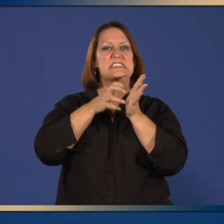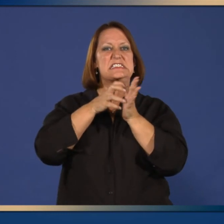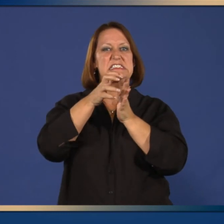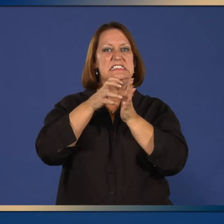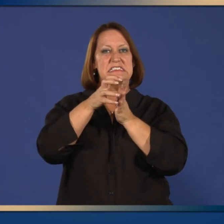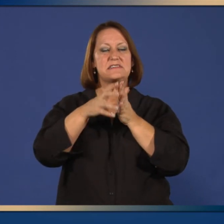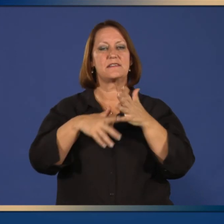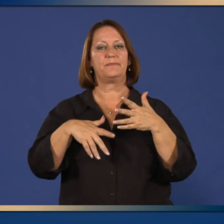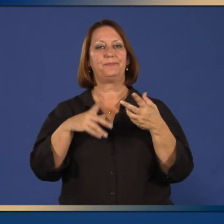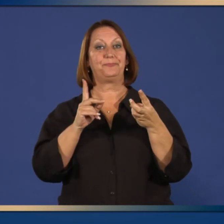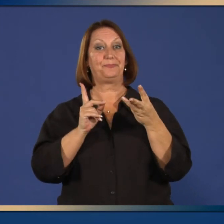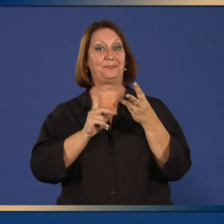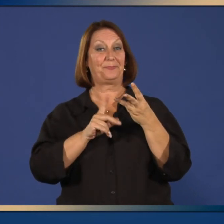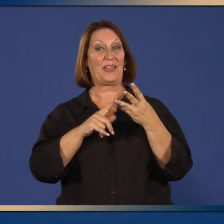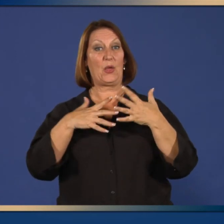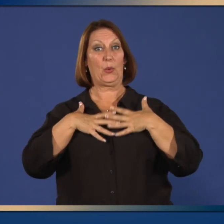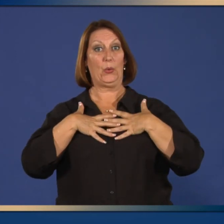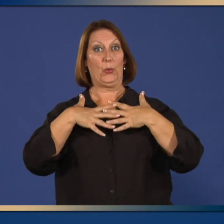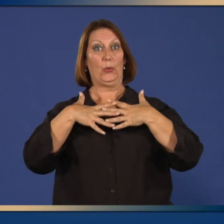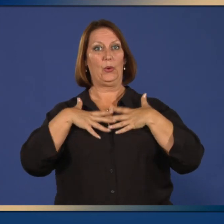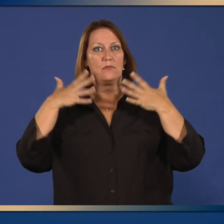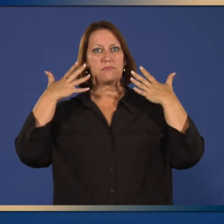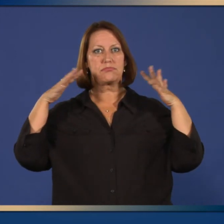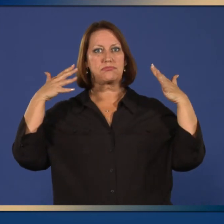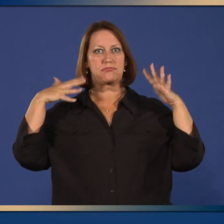hoarseness or wheezing,